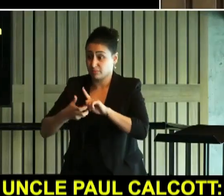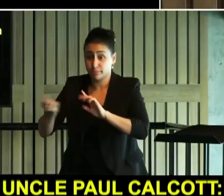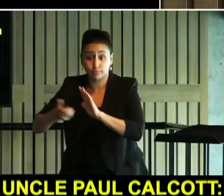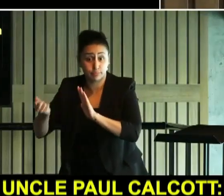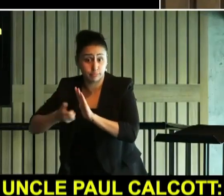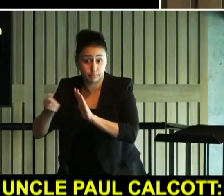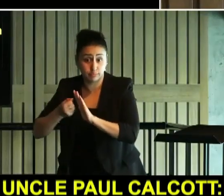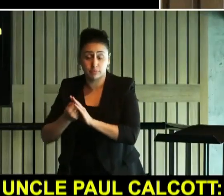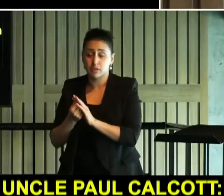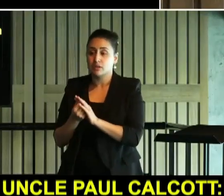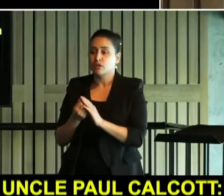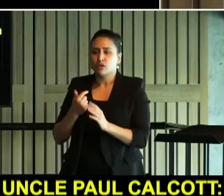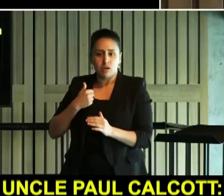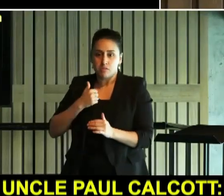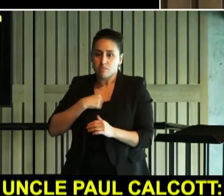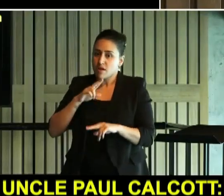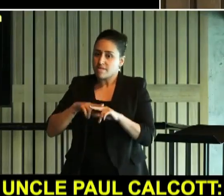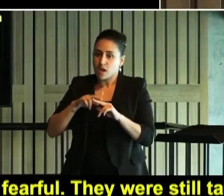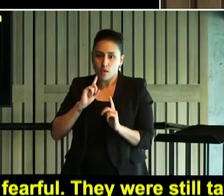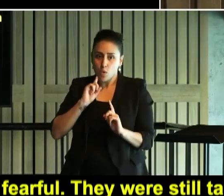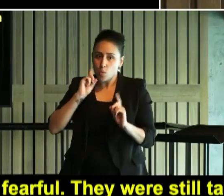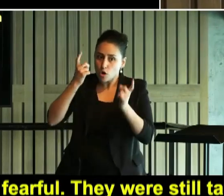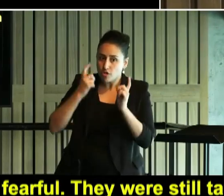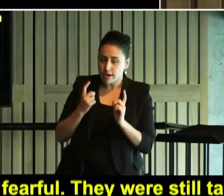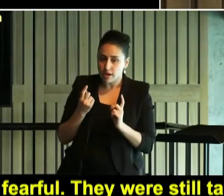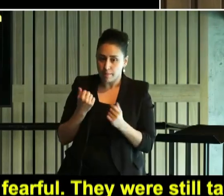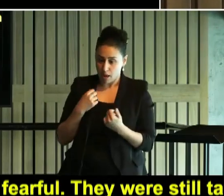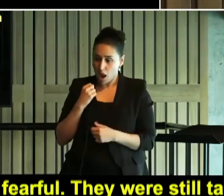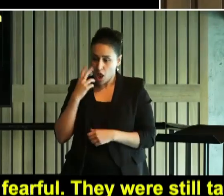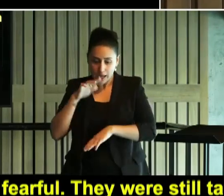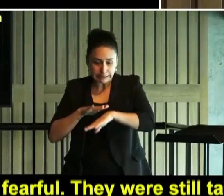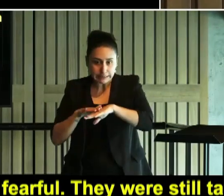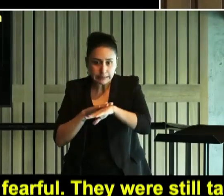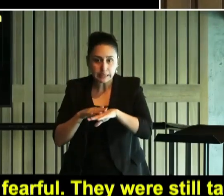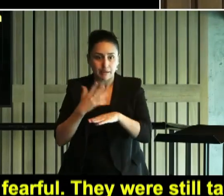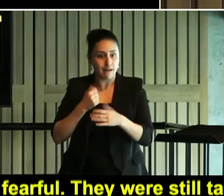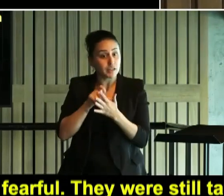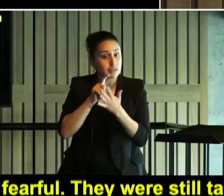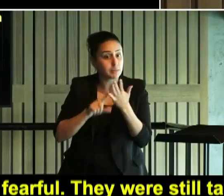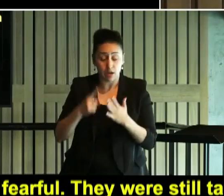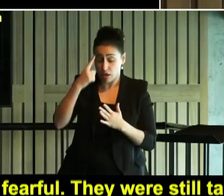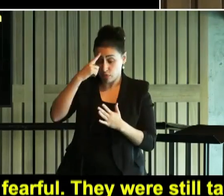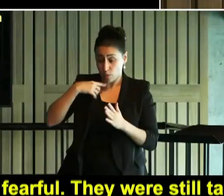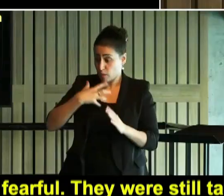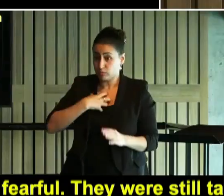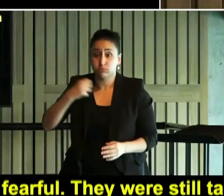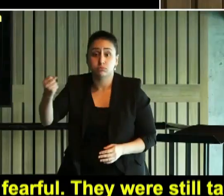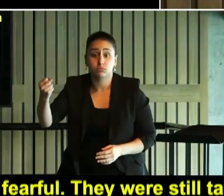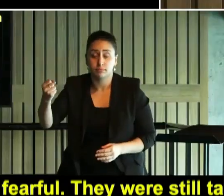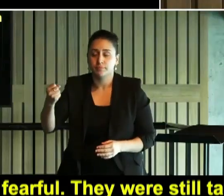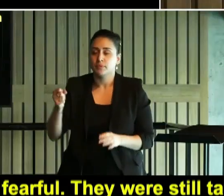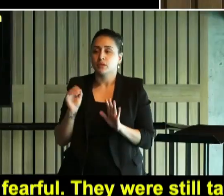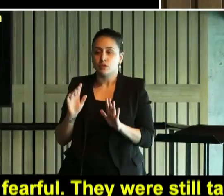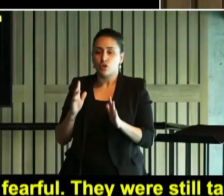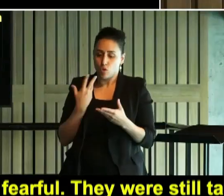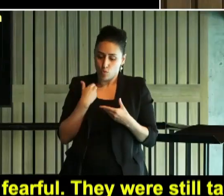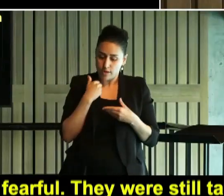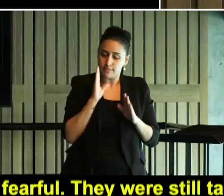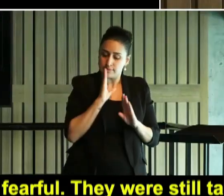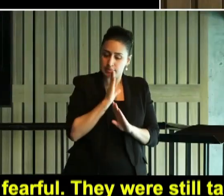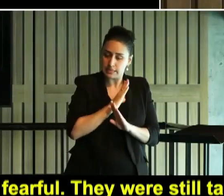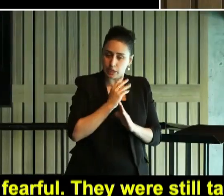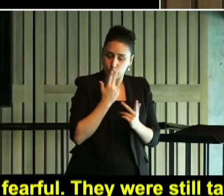He was very fearful of having a fair-skinned son with a disability that they would take me away. So we didn't practice culture publicly. It was an internal